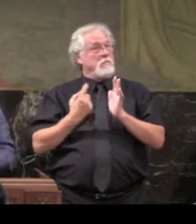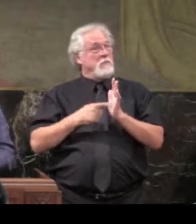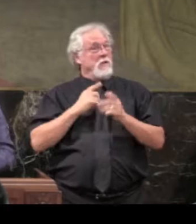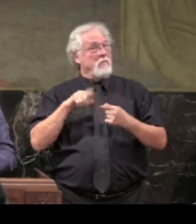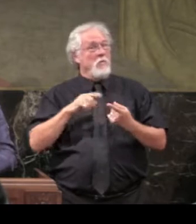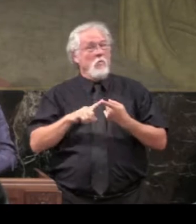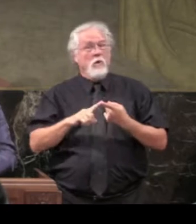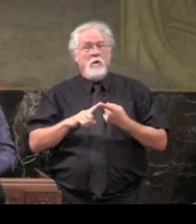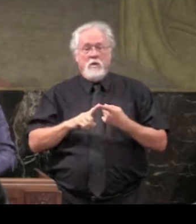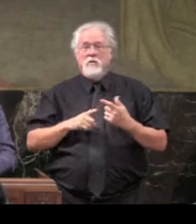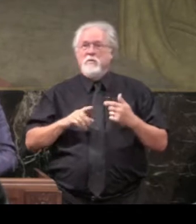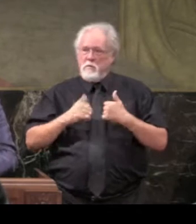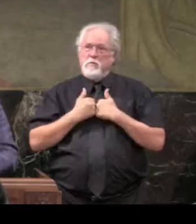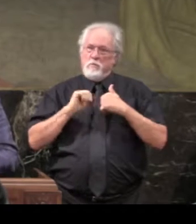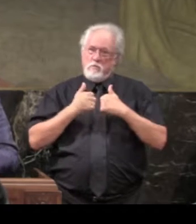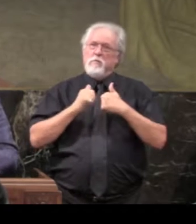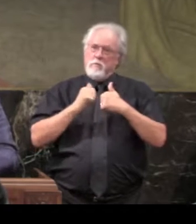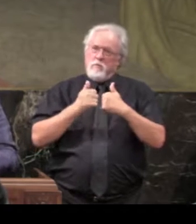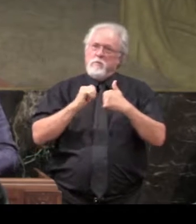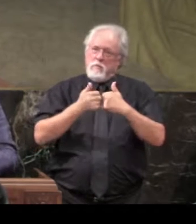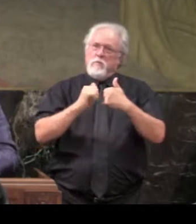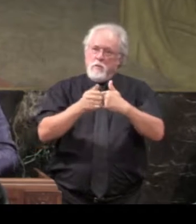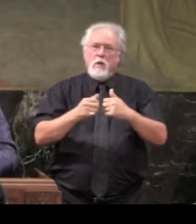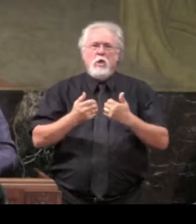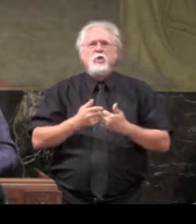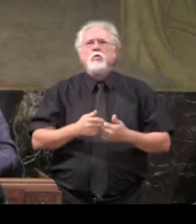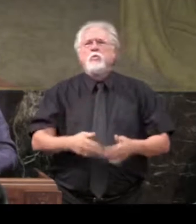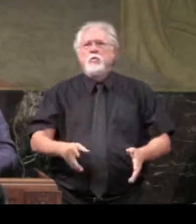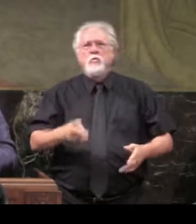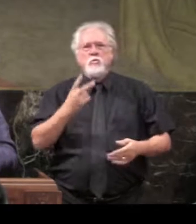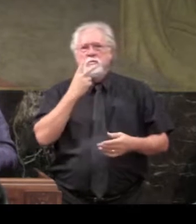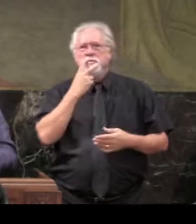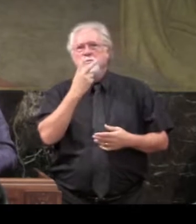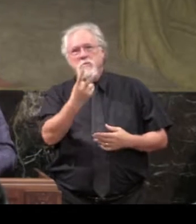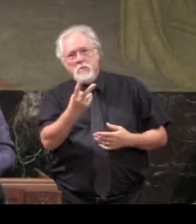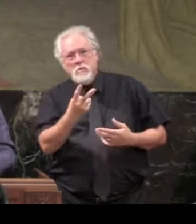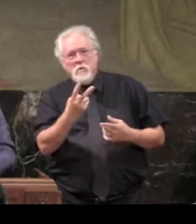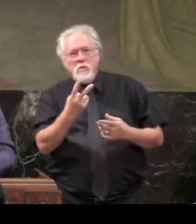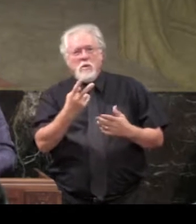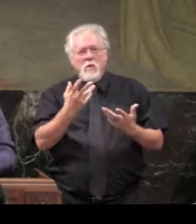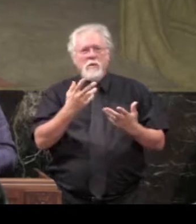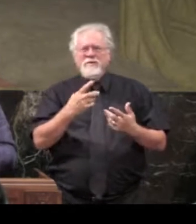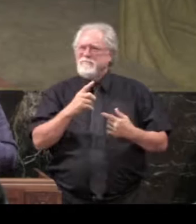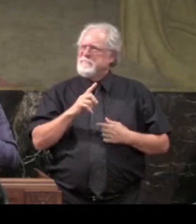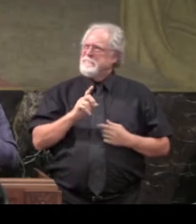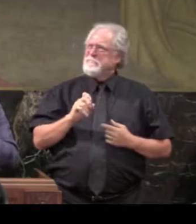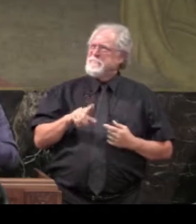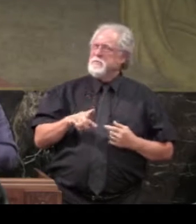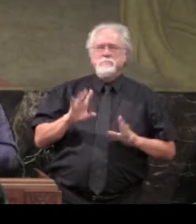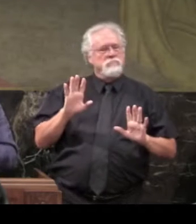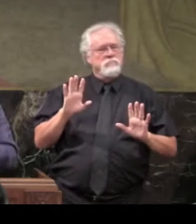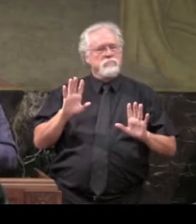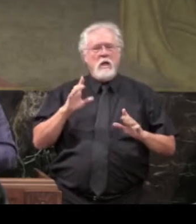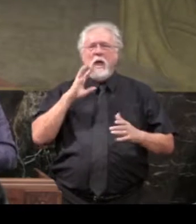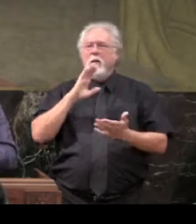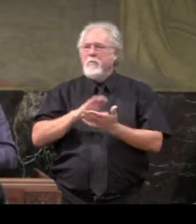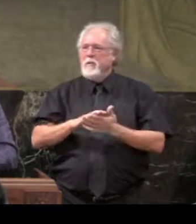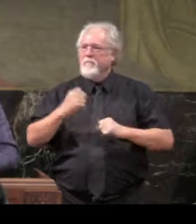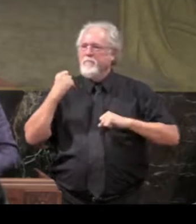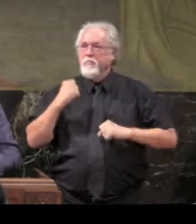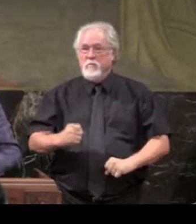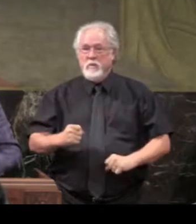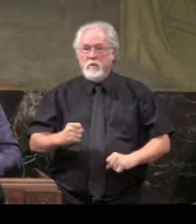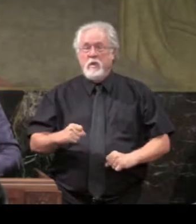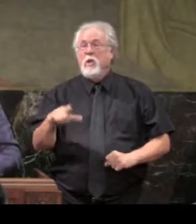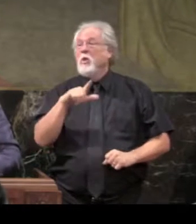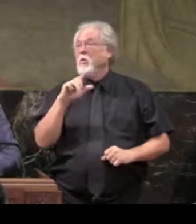you're going through these challenges, you know, you lose sight of that, and you start to question it perhaps. But I believe firmly